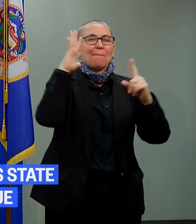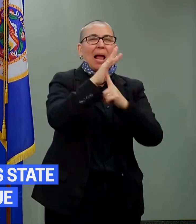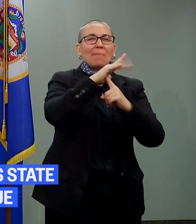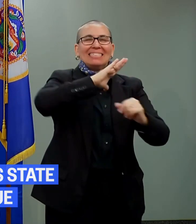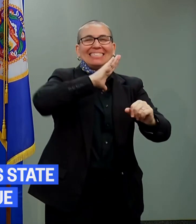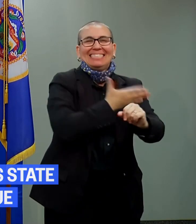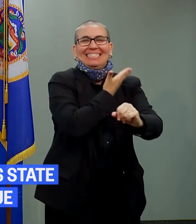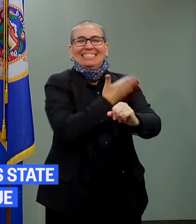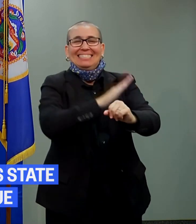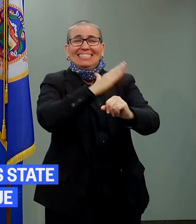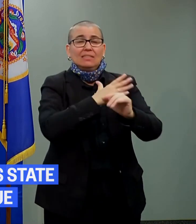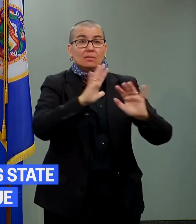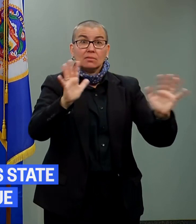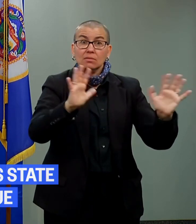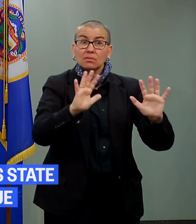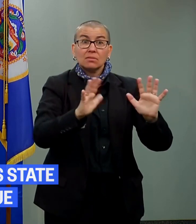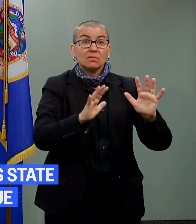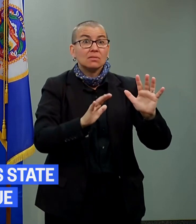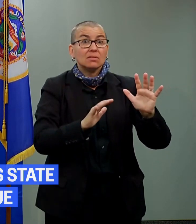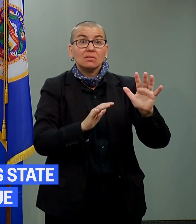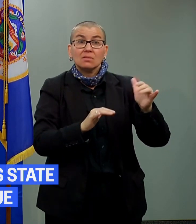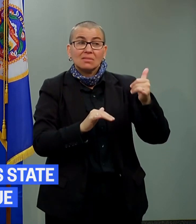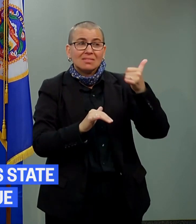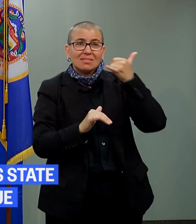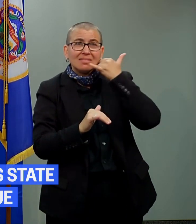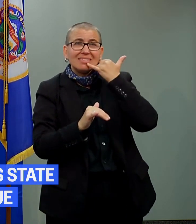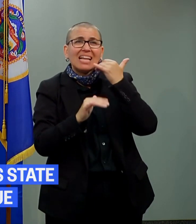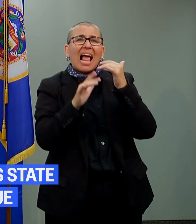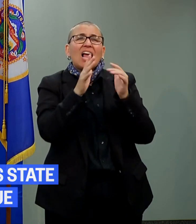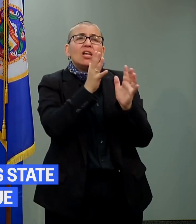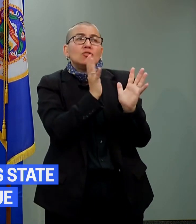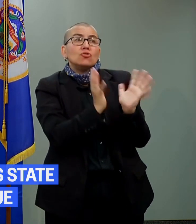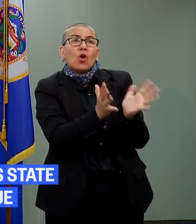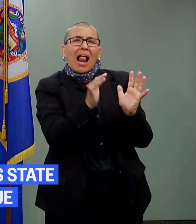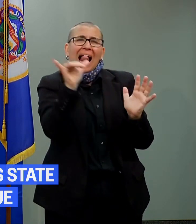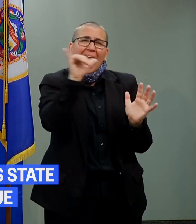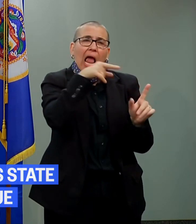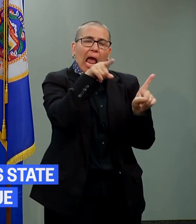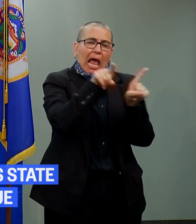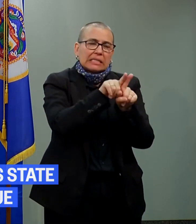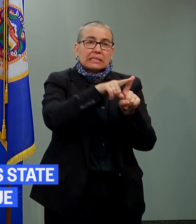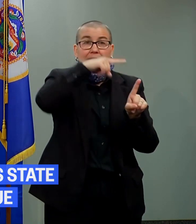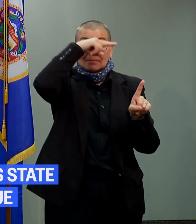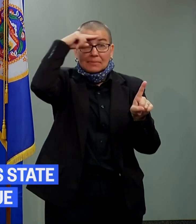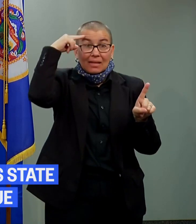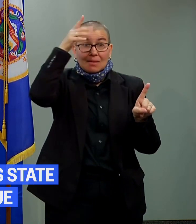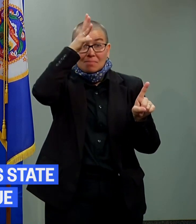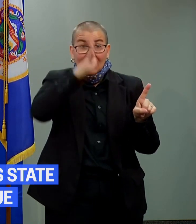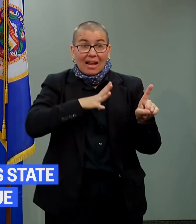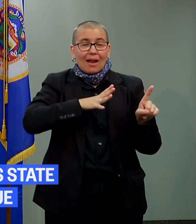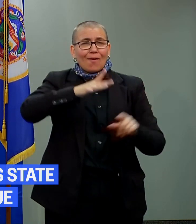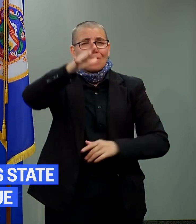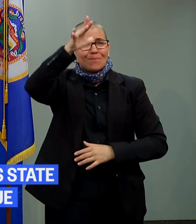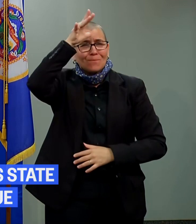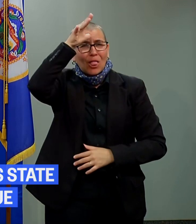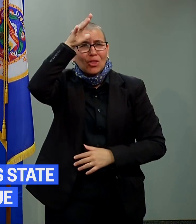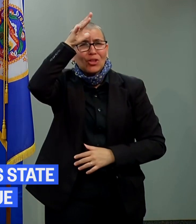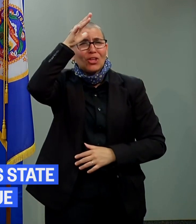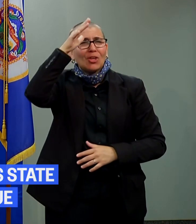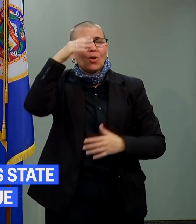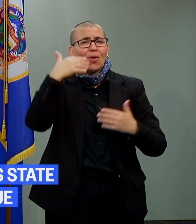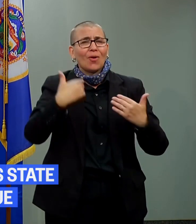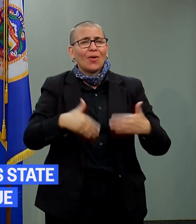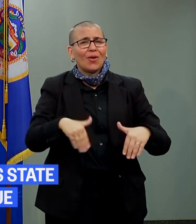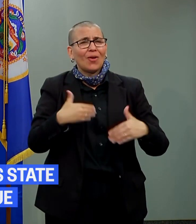I think quite honestly a black man whose visceral pain of this that he knew. His words to me, and I want to be the confidential,